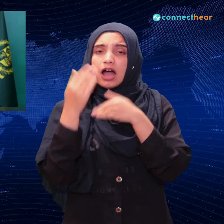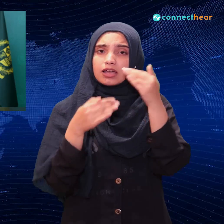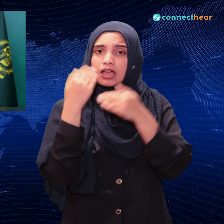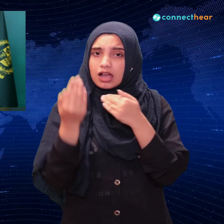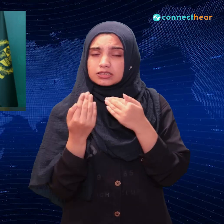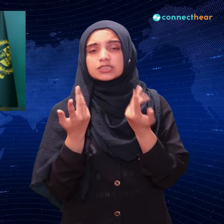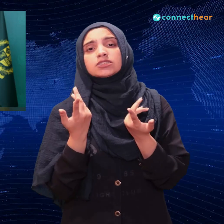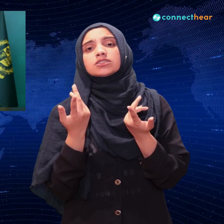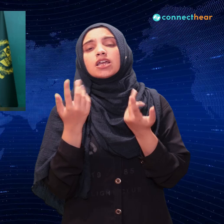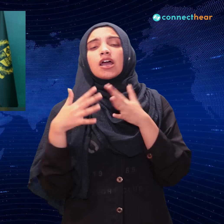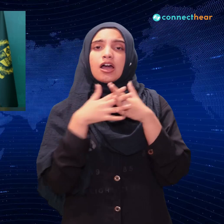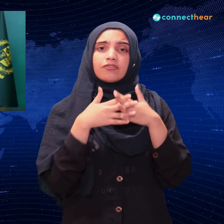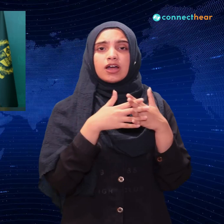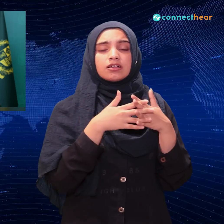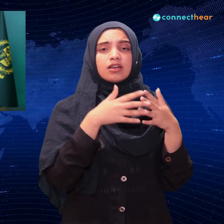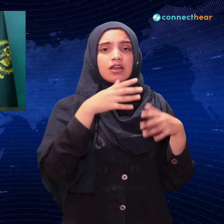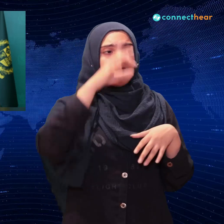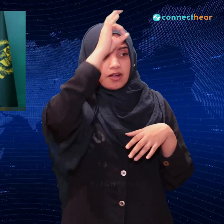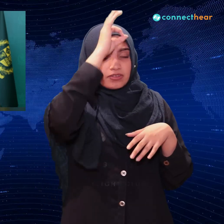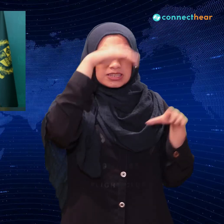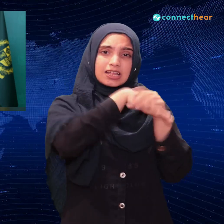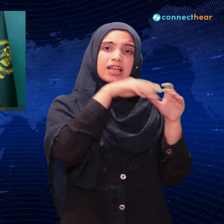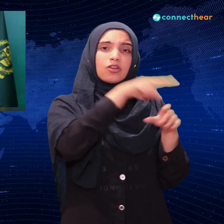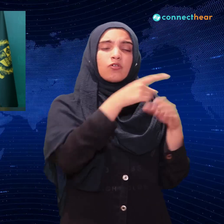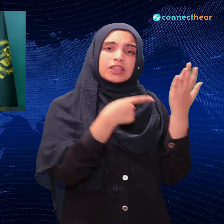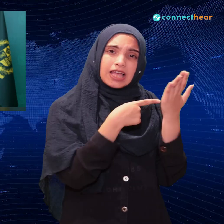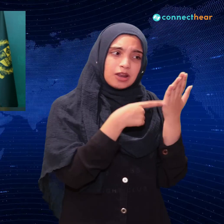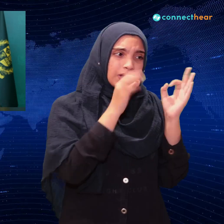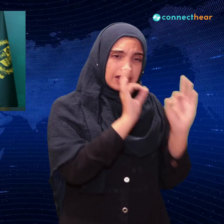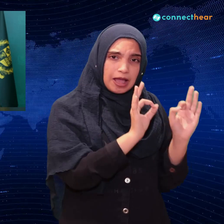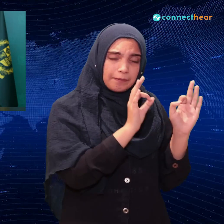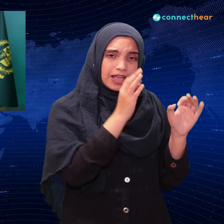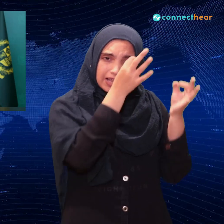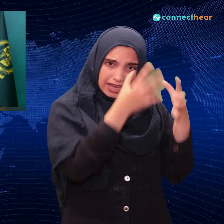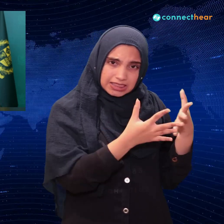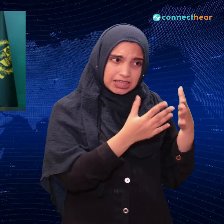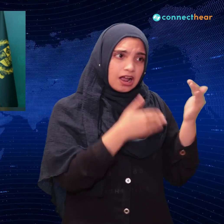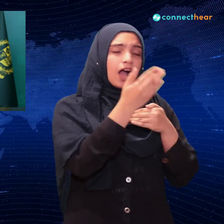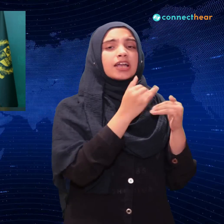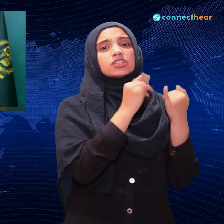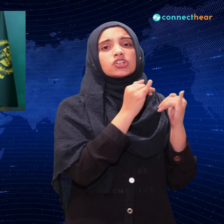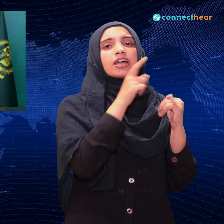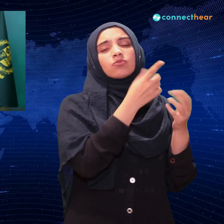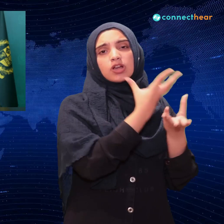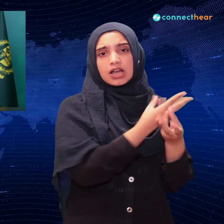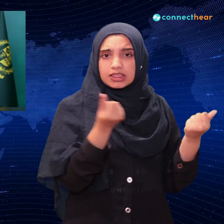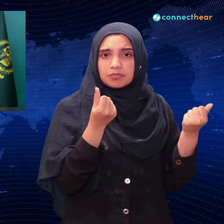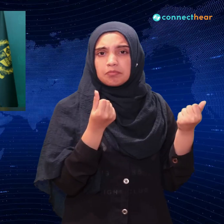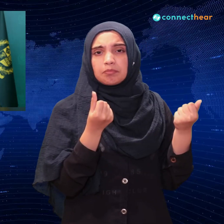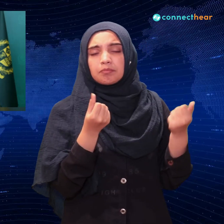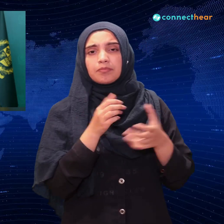coalition presence in Afghanistan would not be wasted, because Afghan soil would not be used for international terrorism.